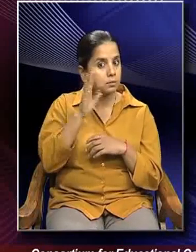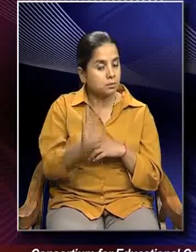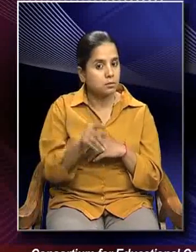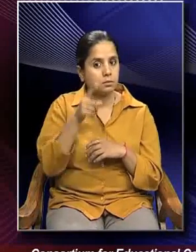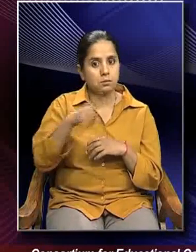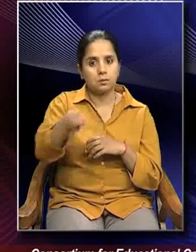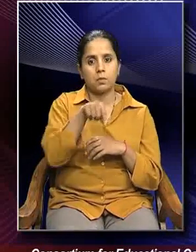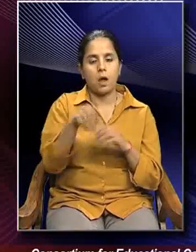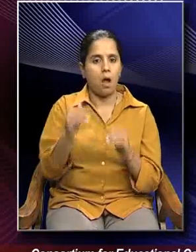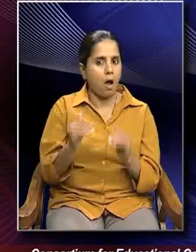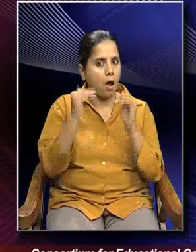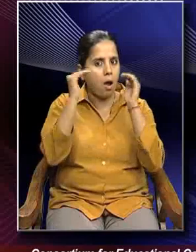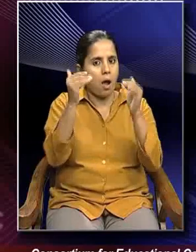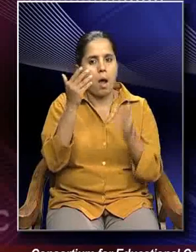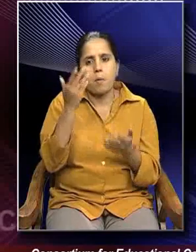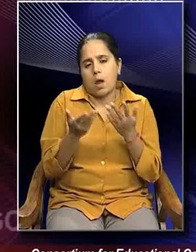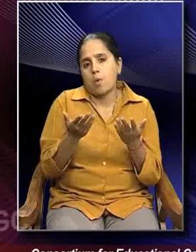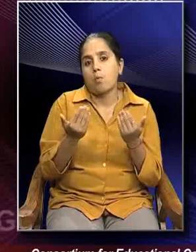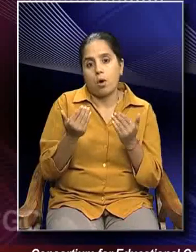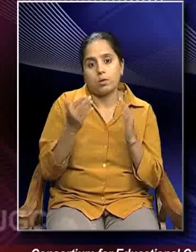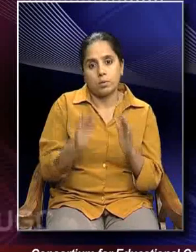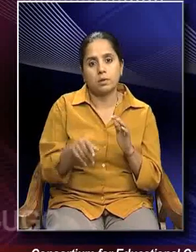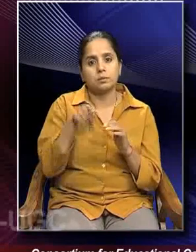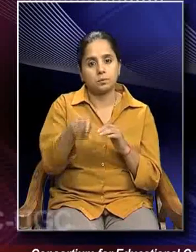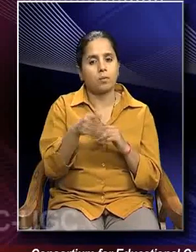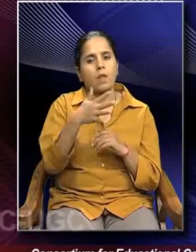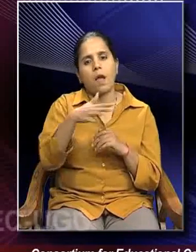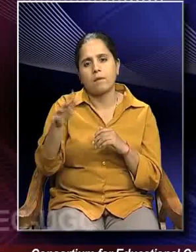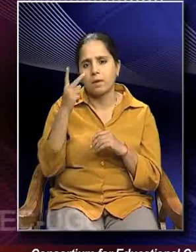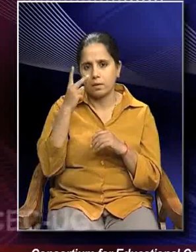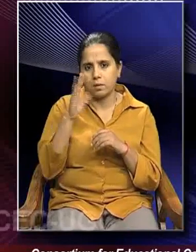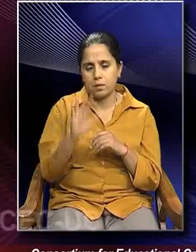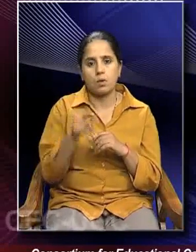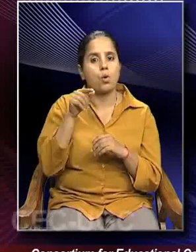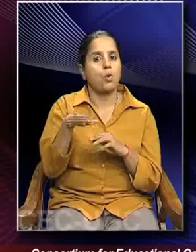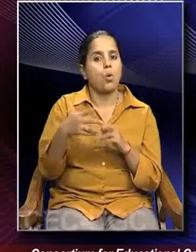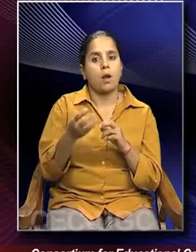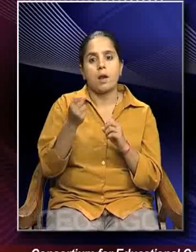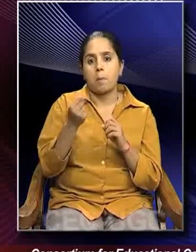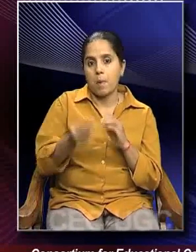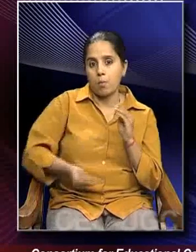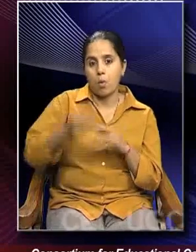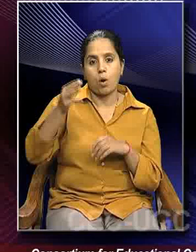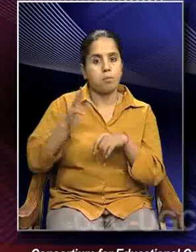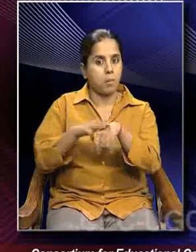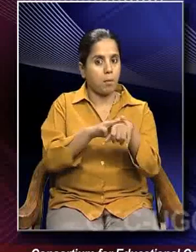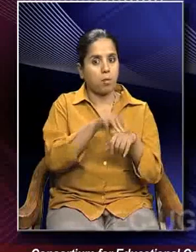there is a high probability of the average or a large number of